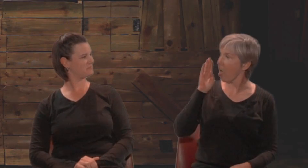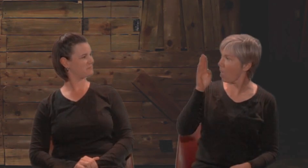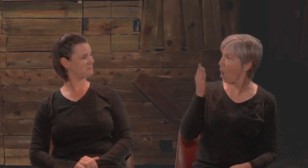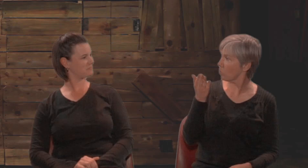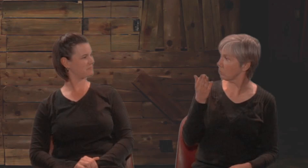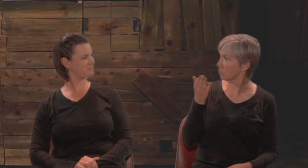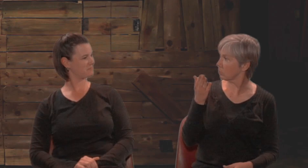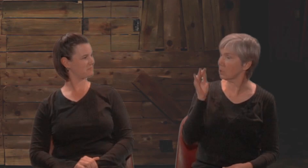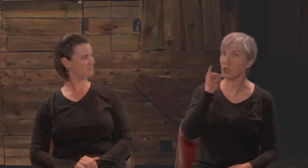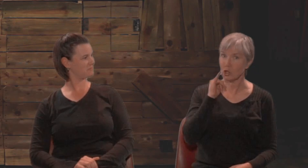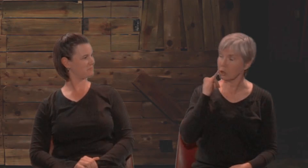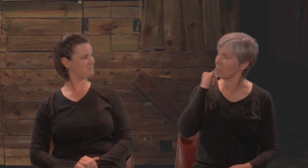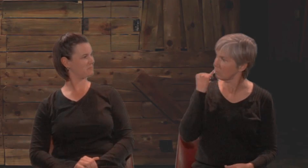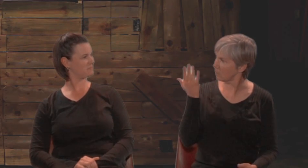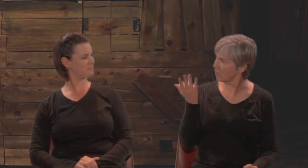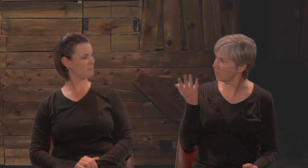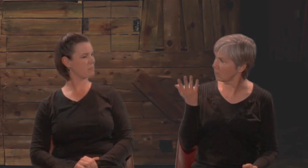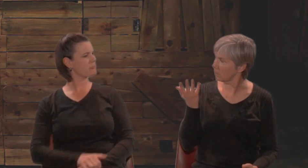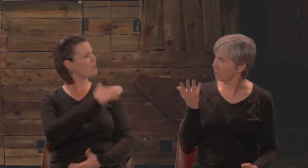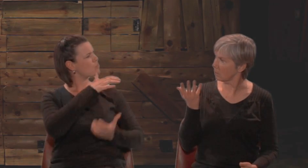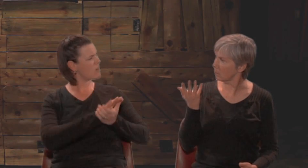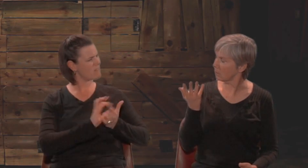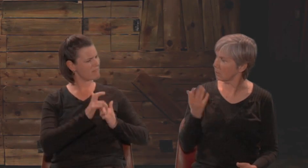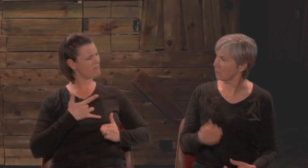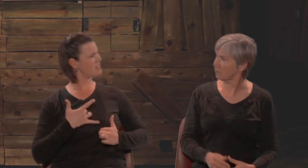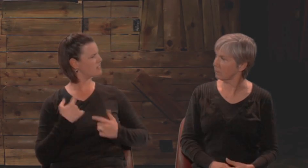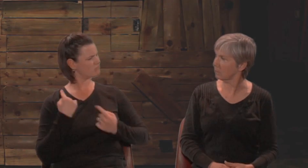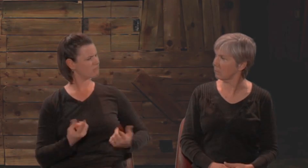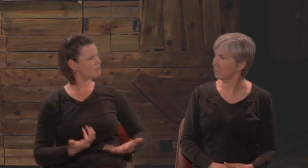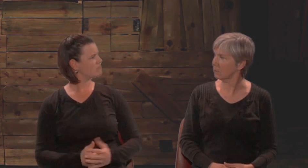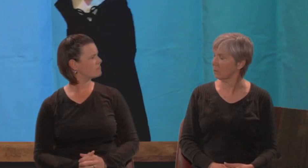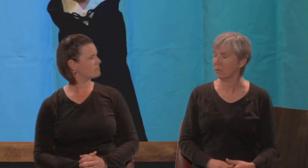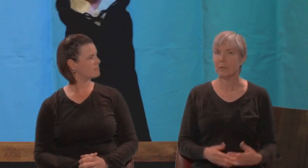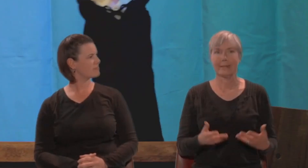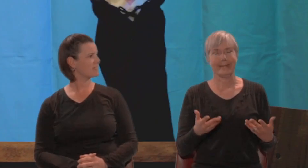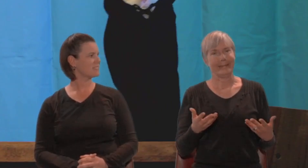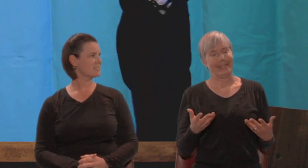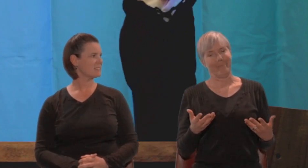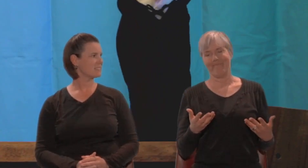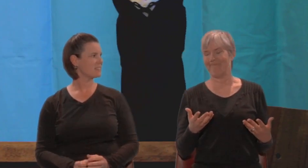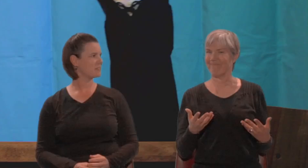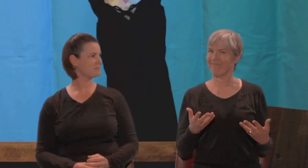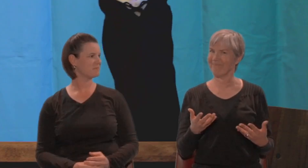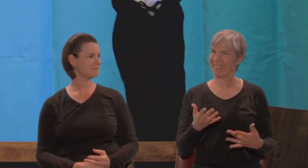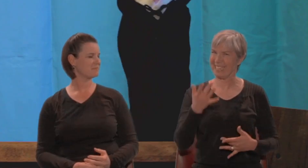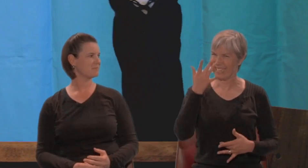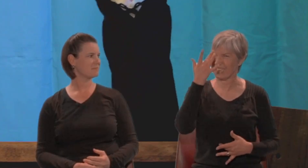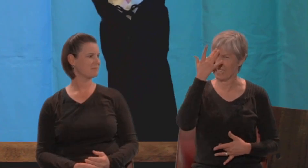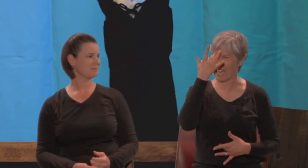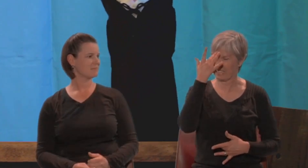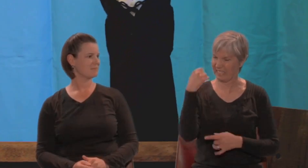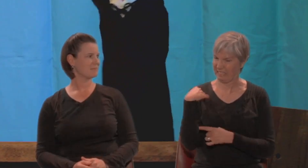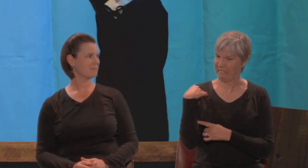Hello, Jim Smiley. How's your wife doing these days? Well, she laid sick for a good